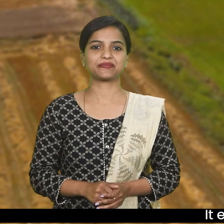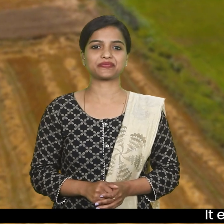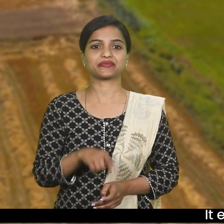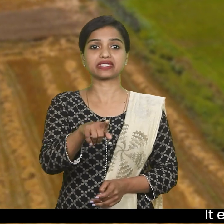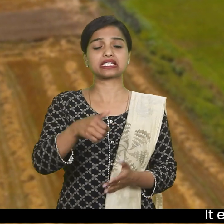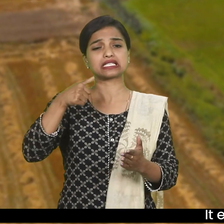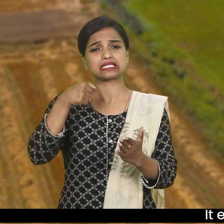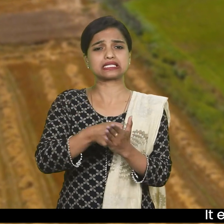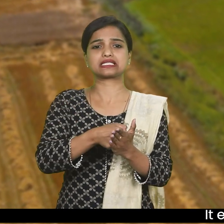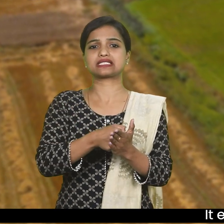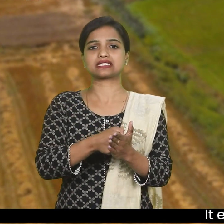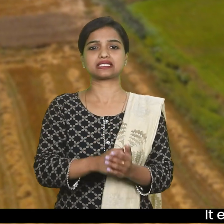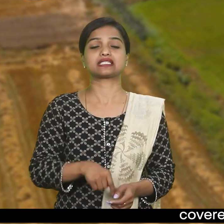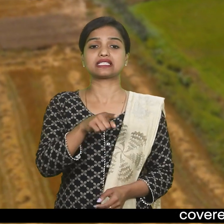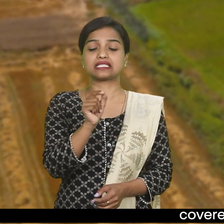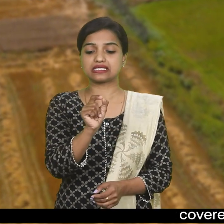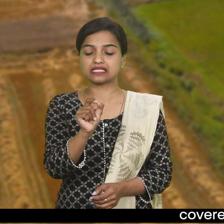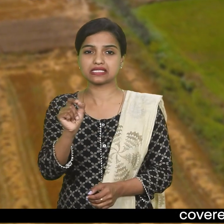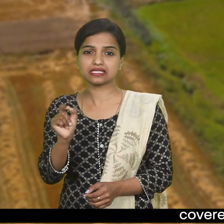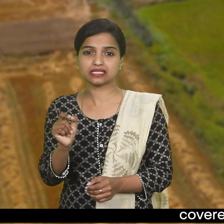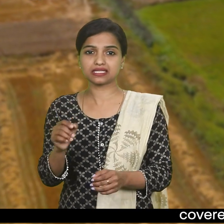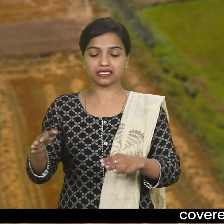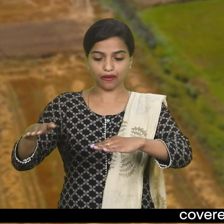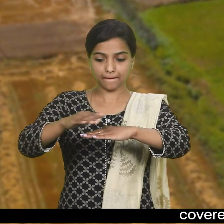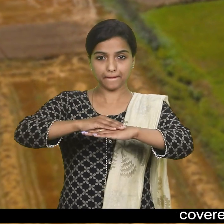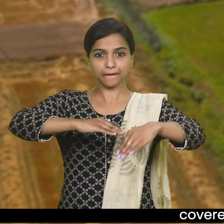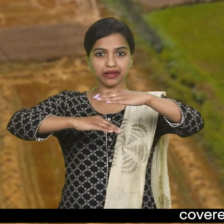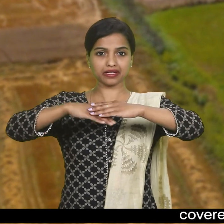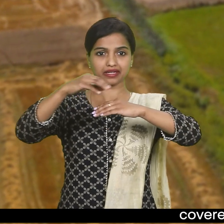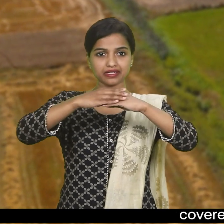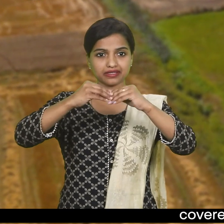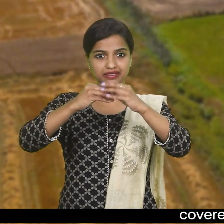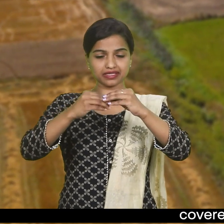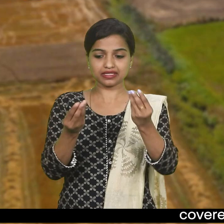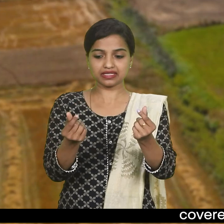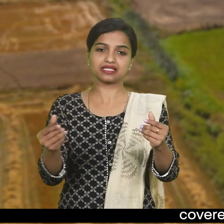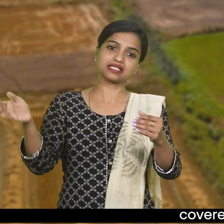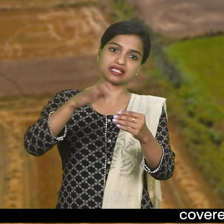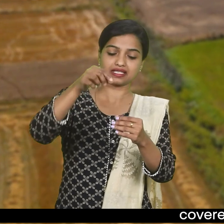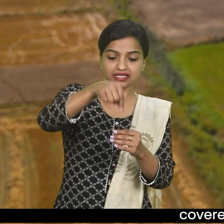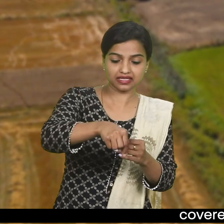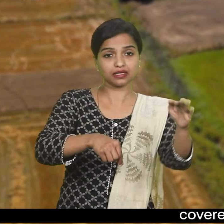It ensures that seeds get covered by the soil after sowing.